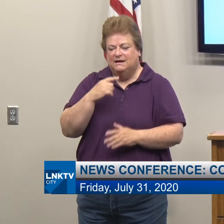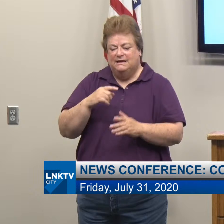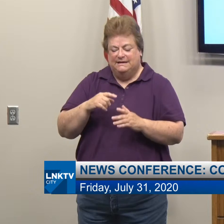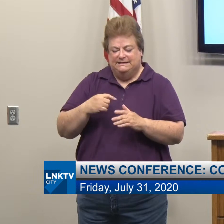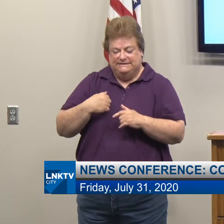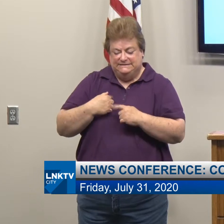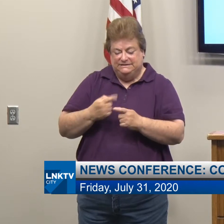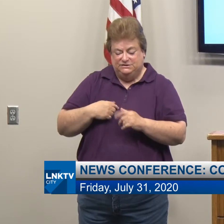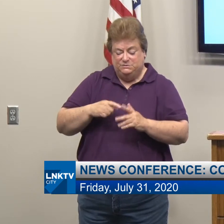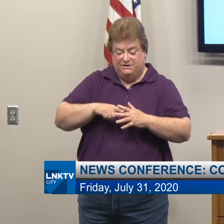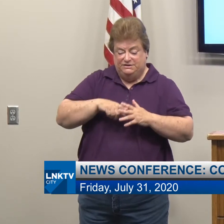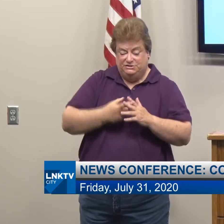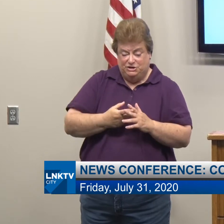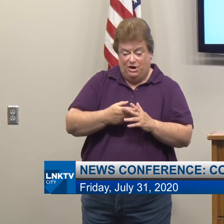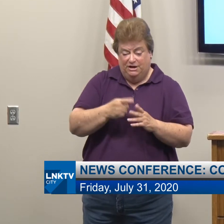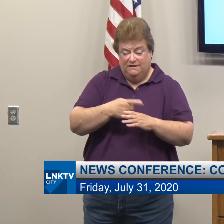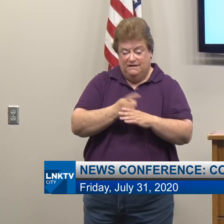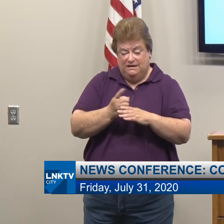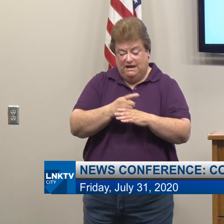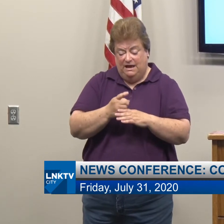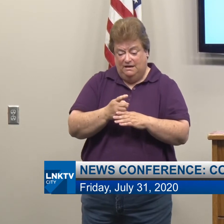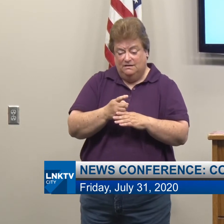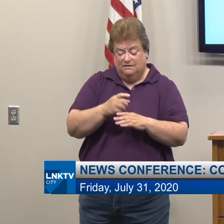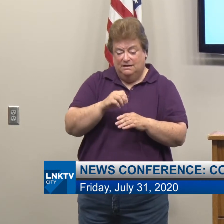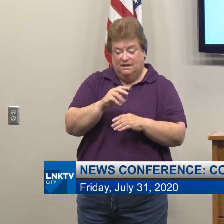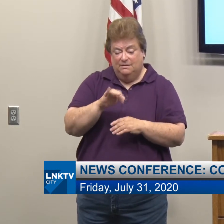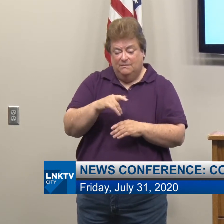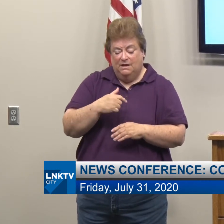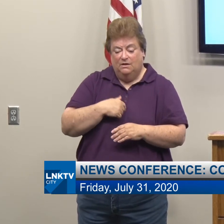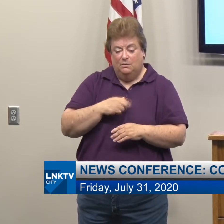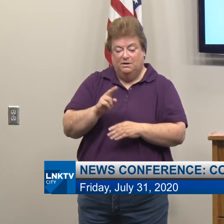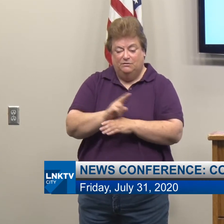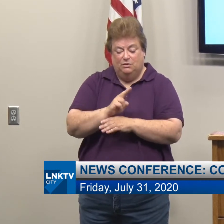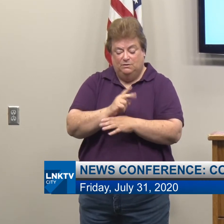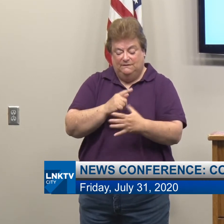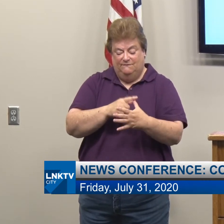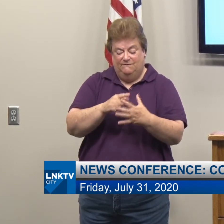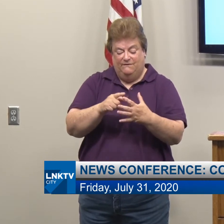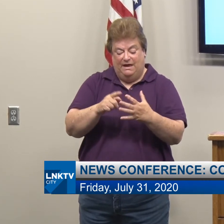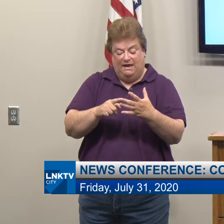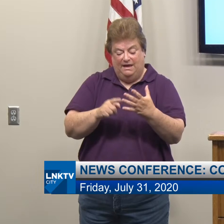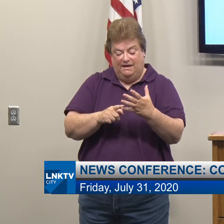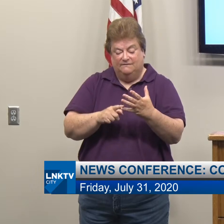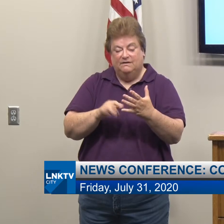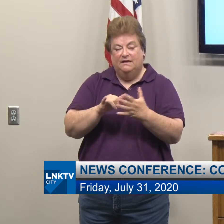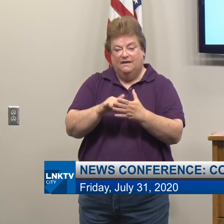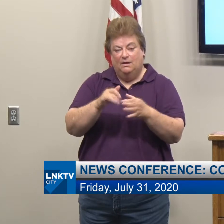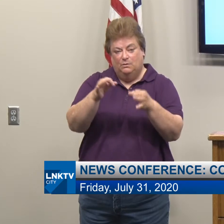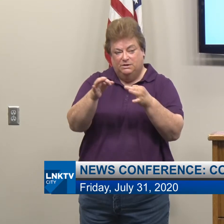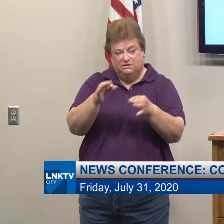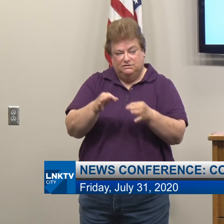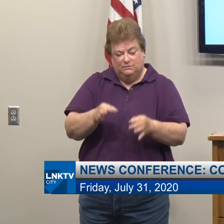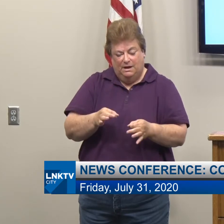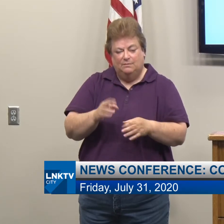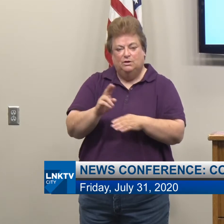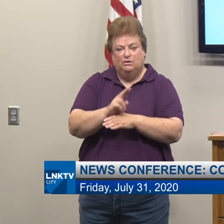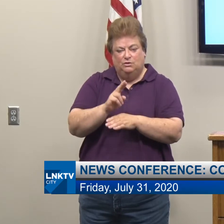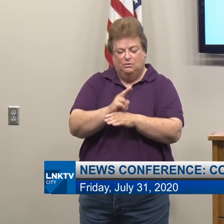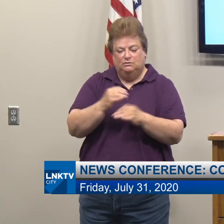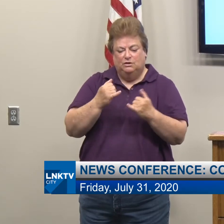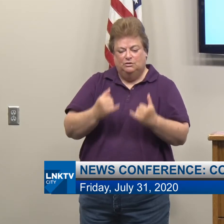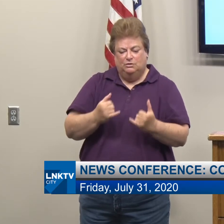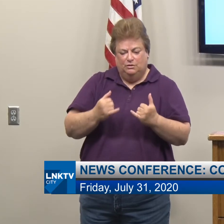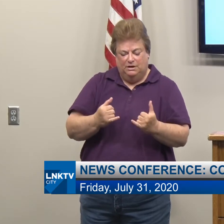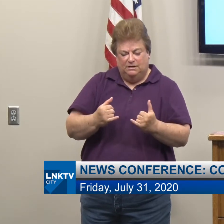May, the Health Department has used 5 primary measures that can be described using current